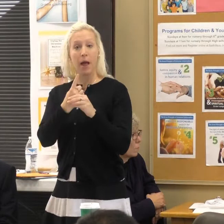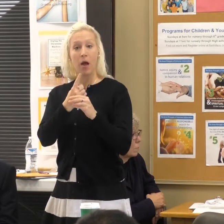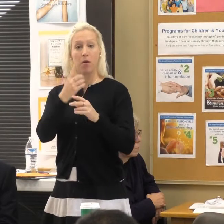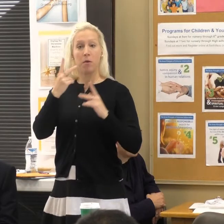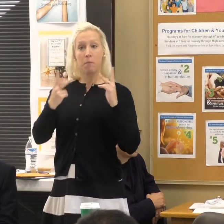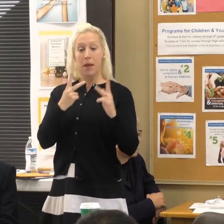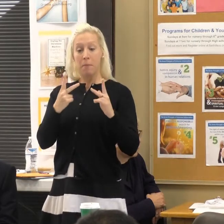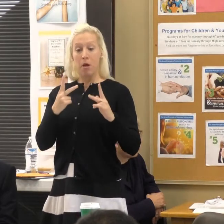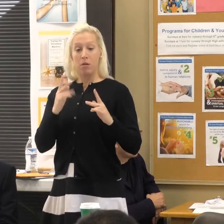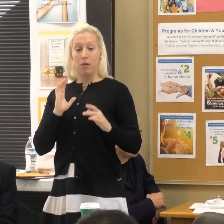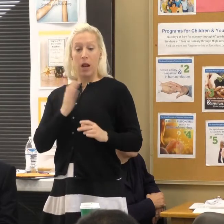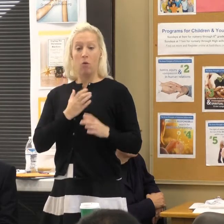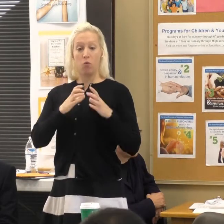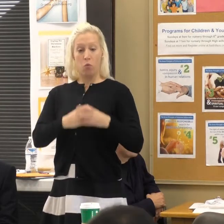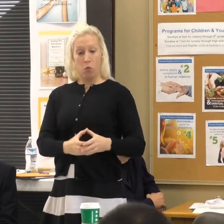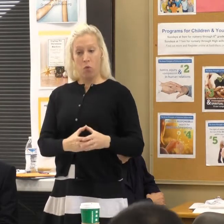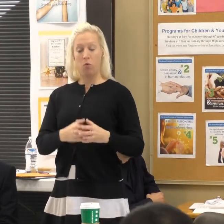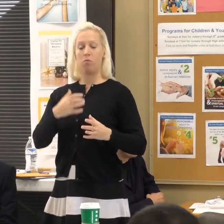that